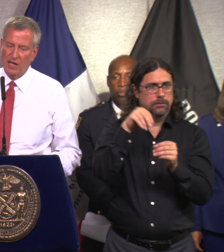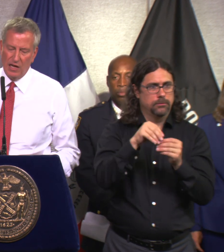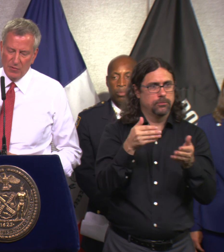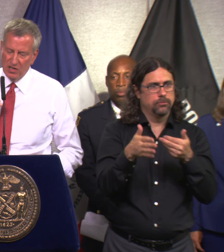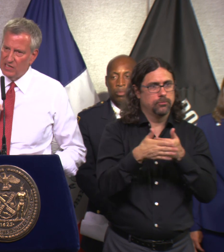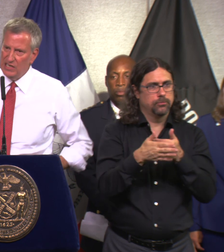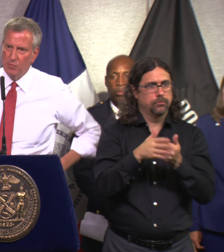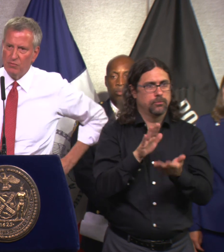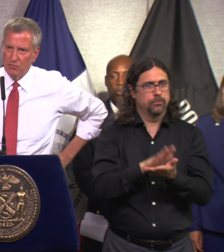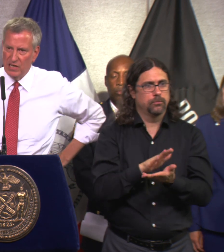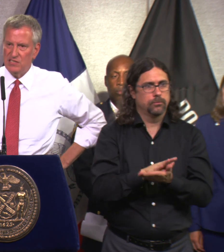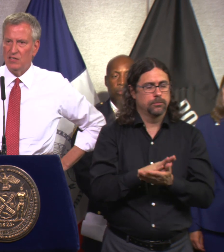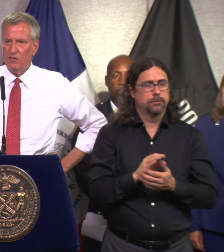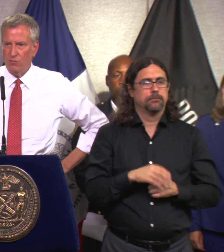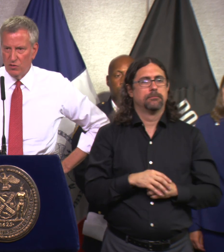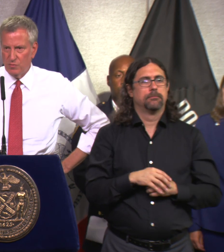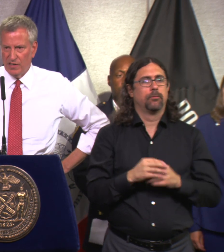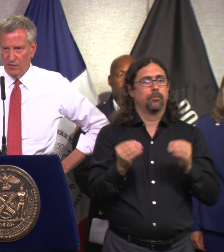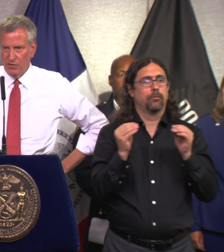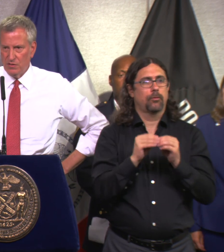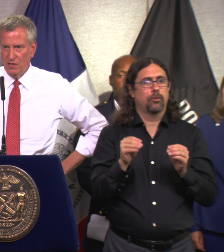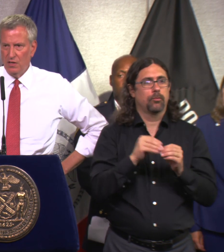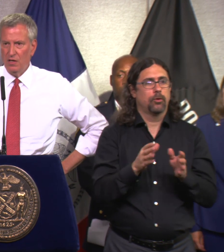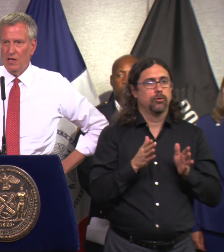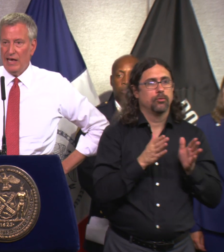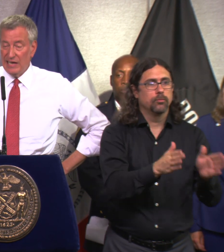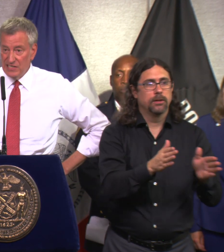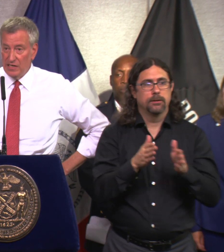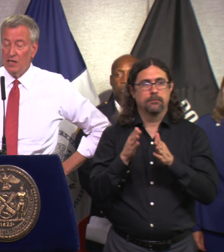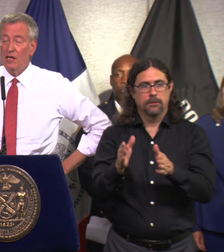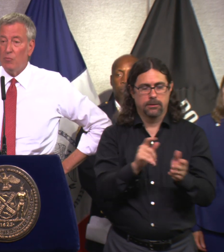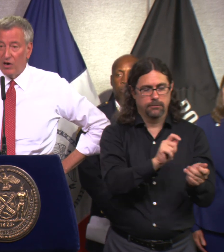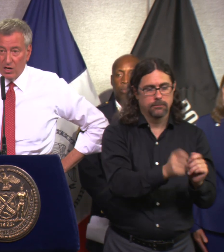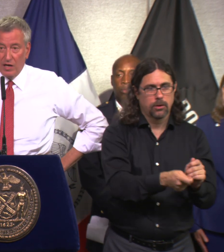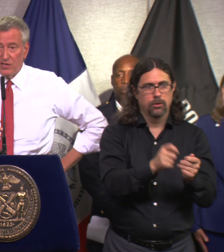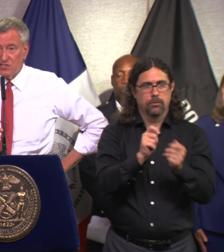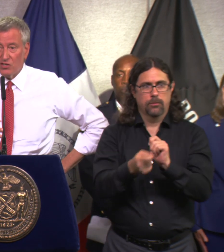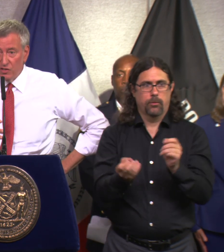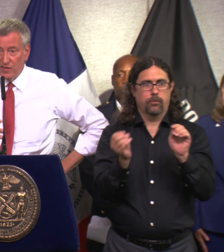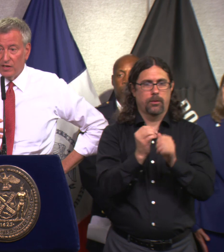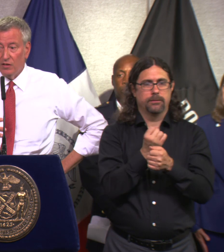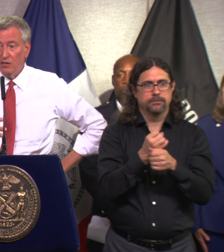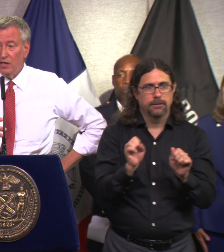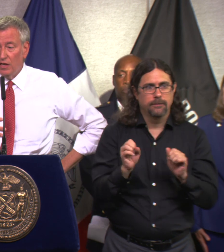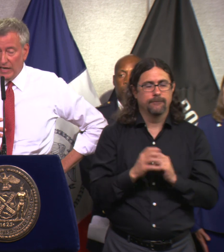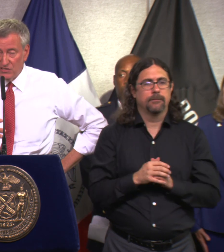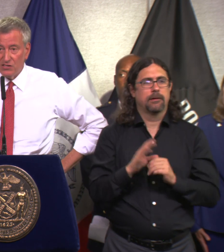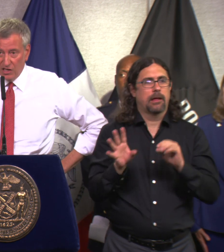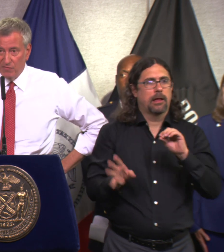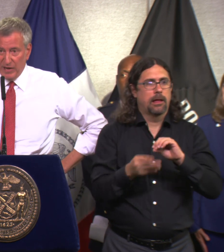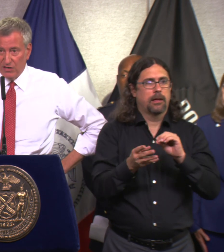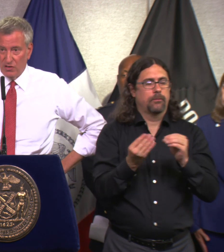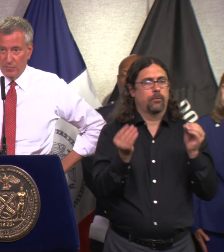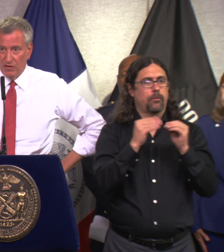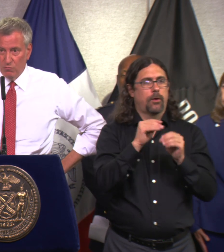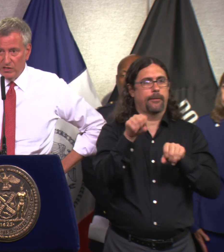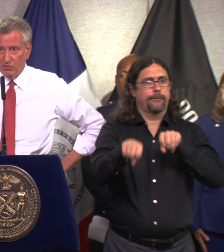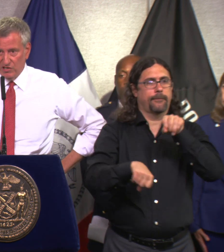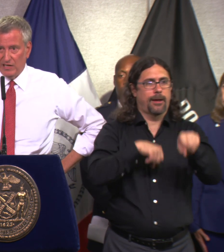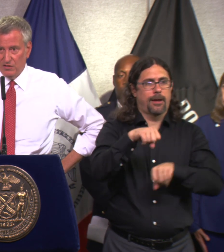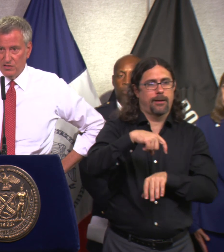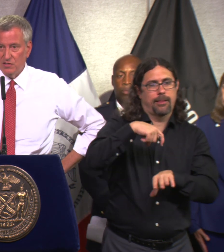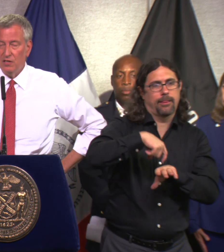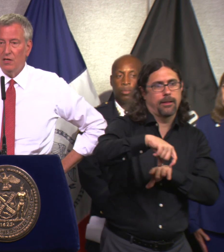of things, and I'm going to keep raising the enforcement levels as needed. And this is a good thing, against a tough backdrop and